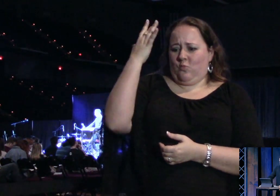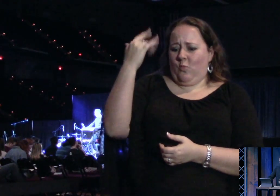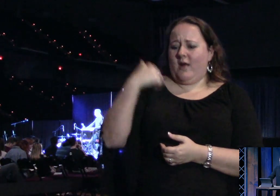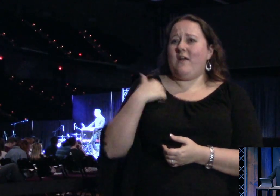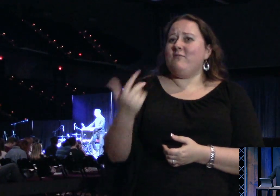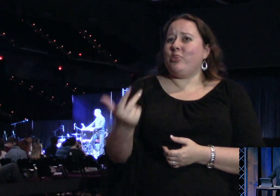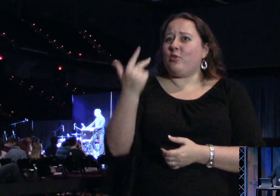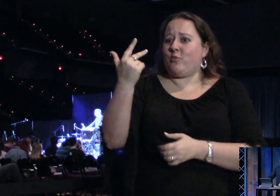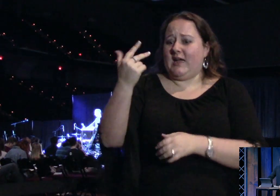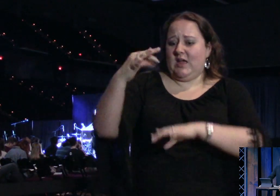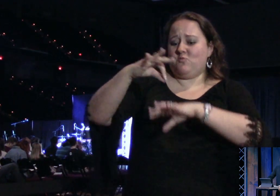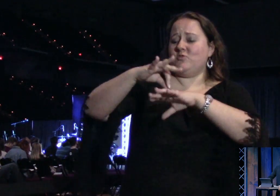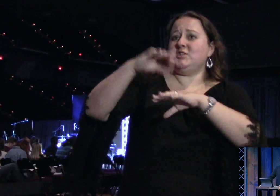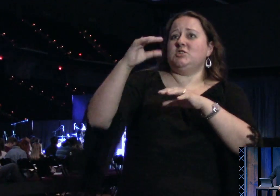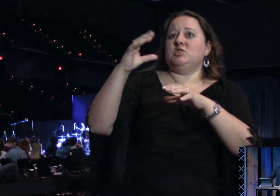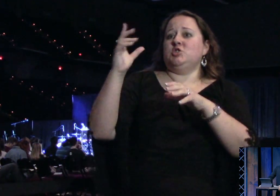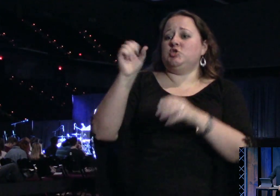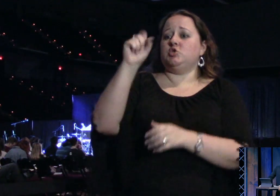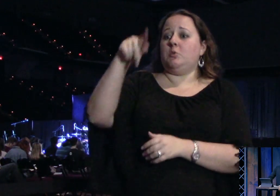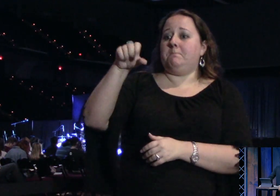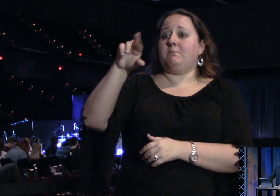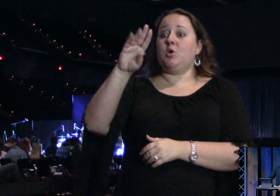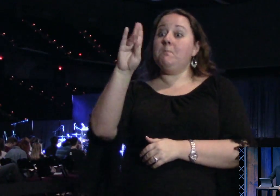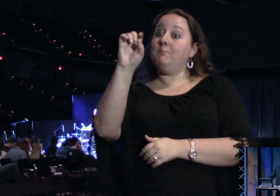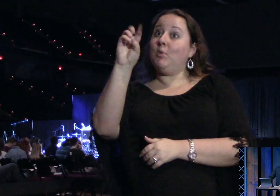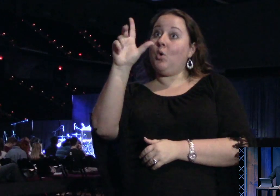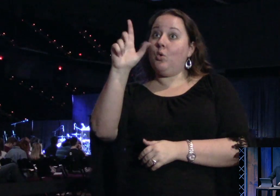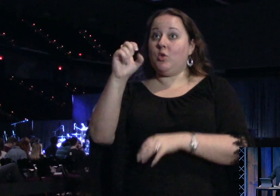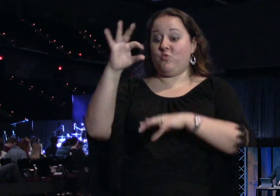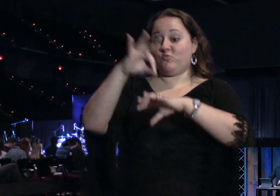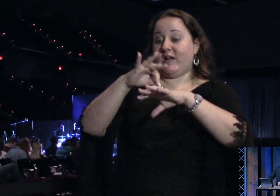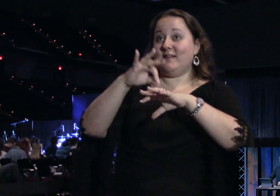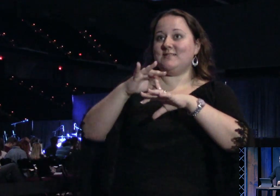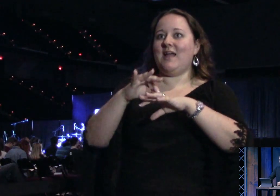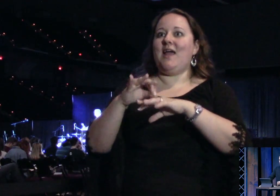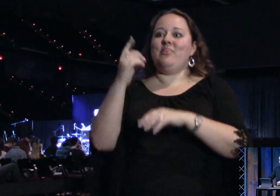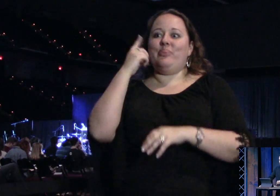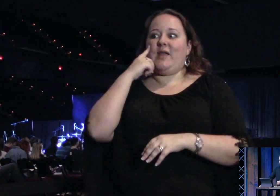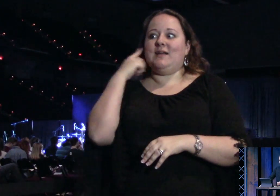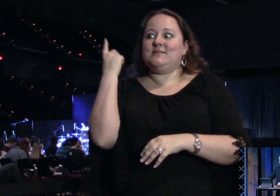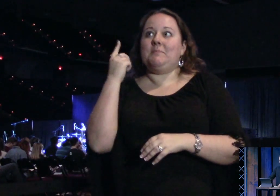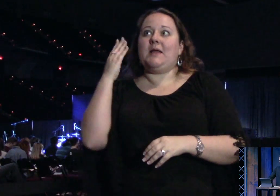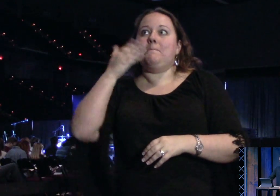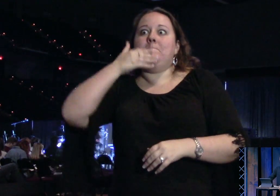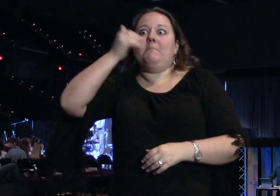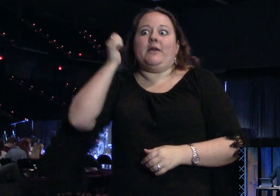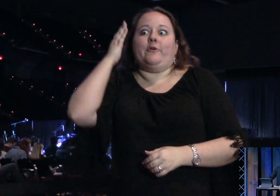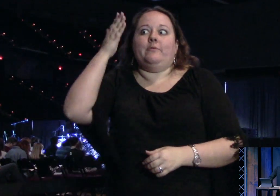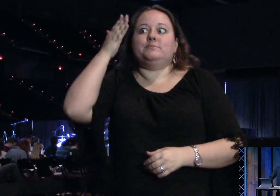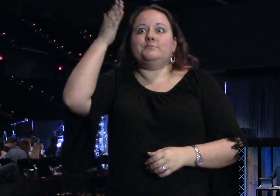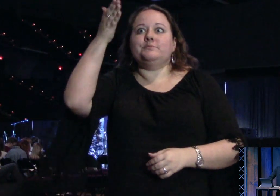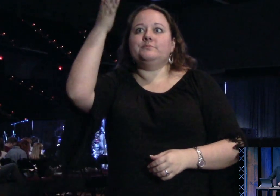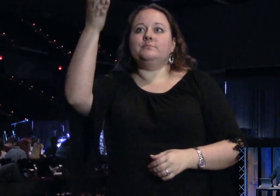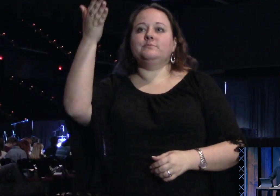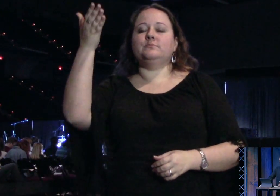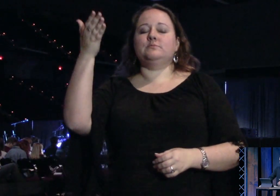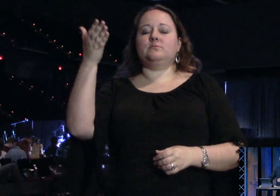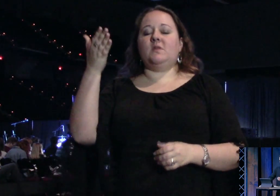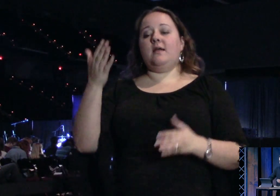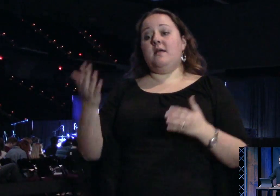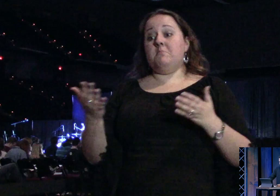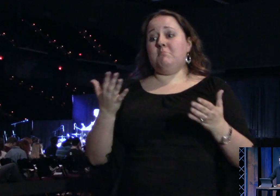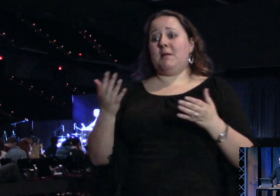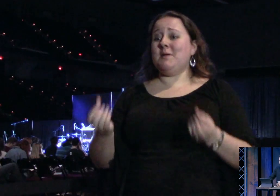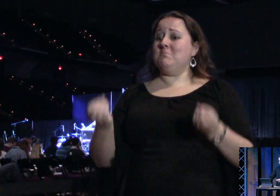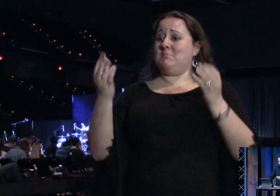He said, "Why do I have 3 Super Bowl rings and still think there's something greater out there for me? I mean, maybe I have a